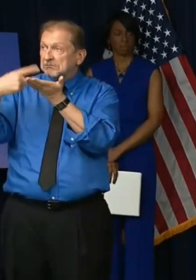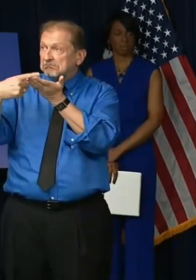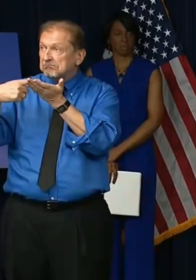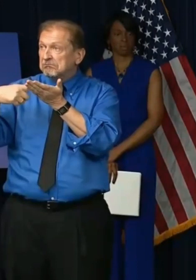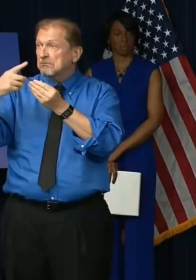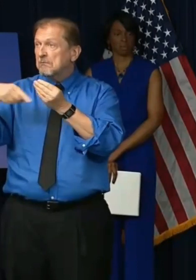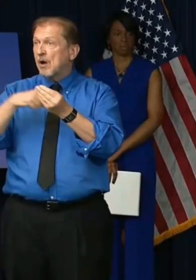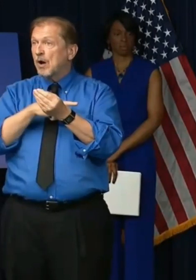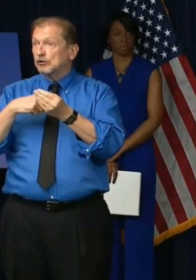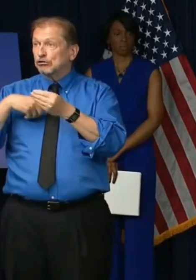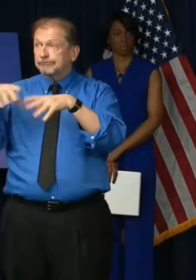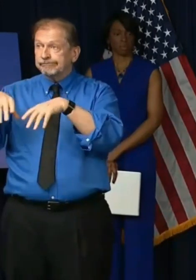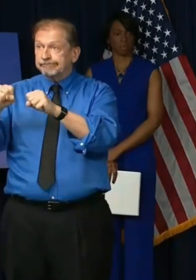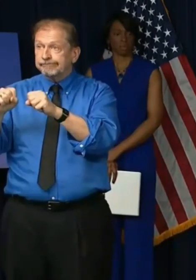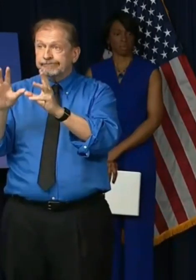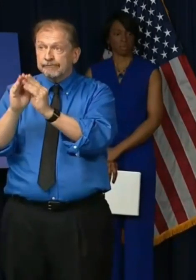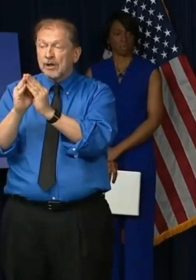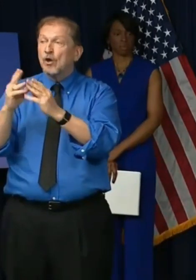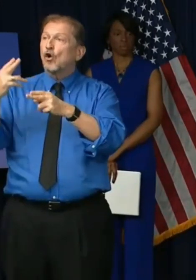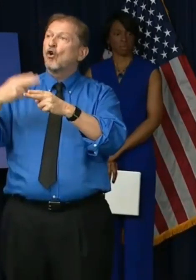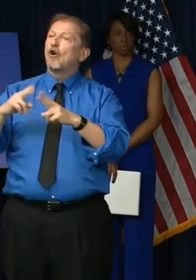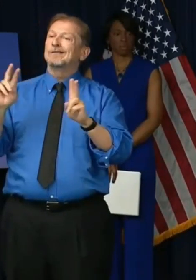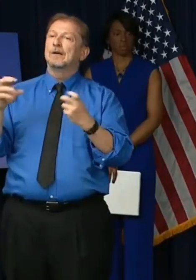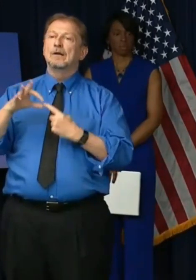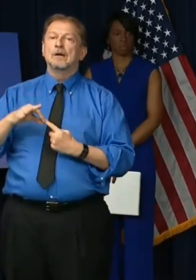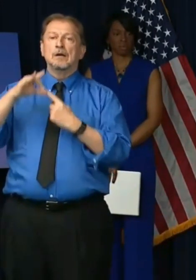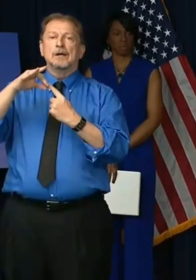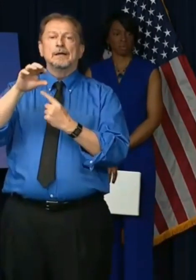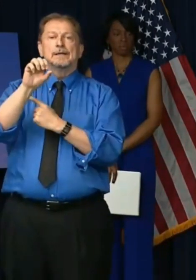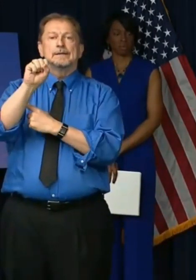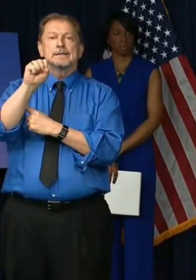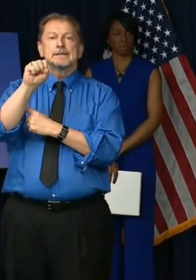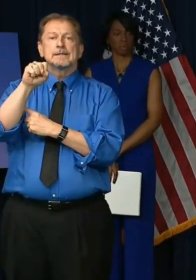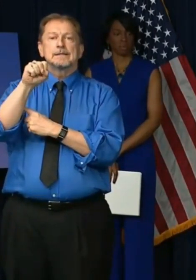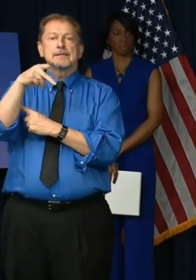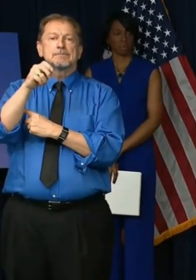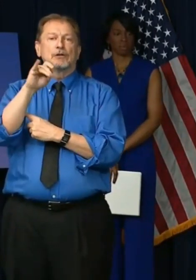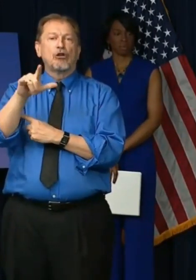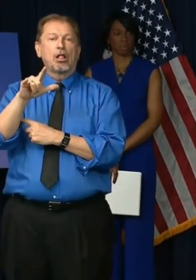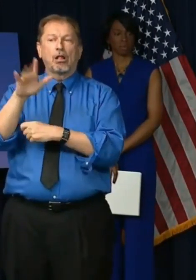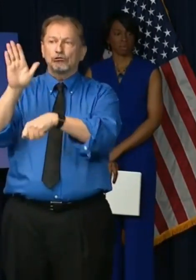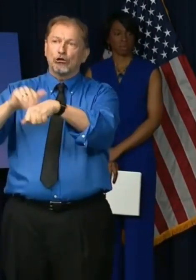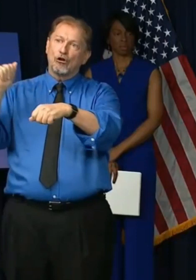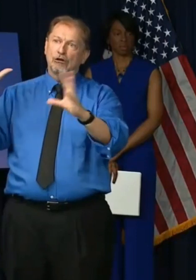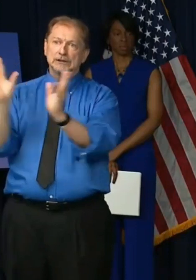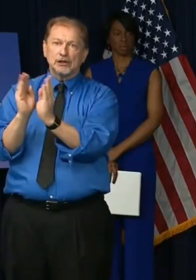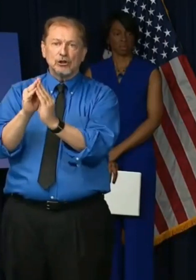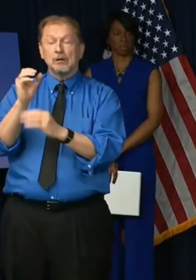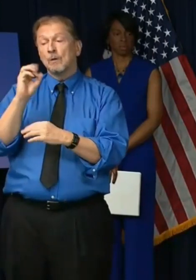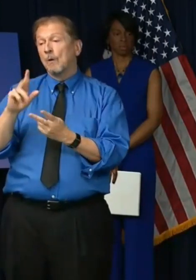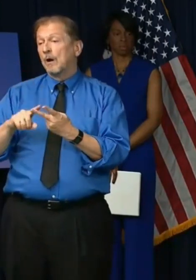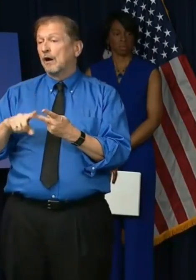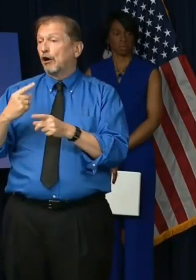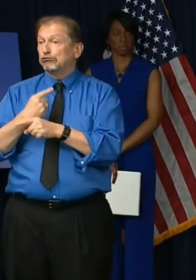we would end up in a special session or regular session, is